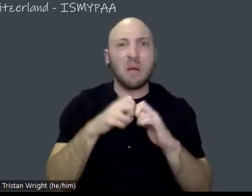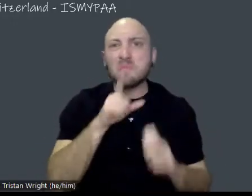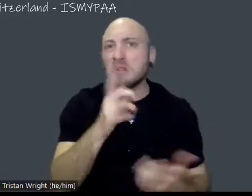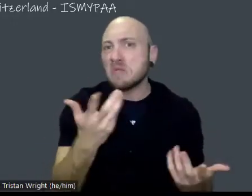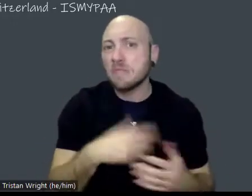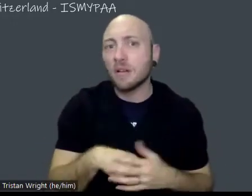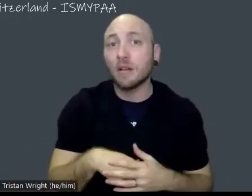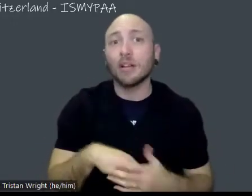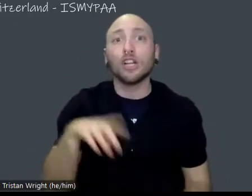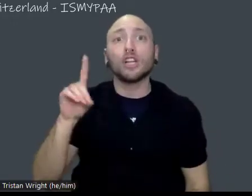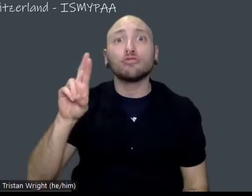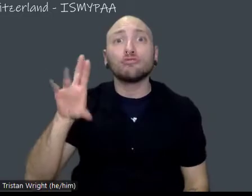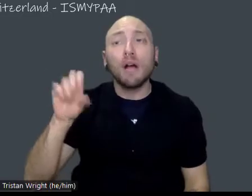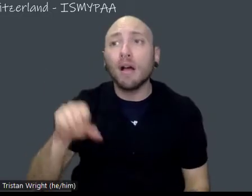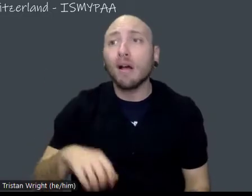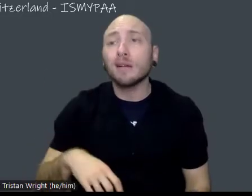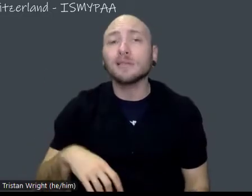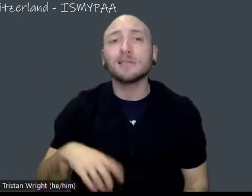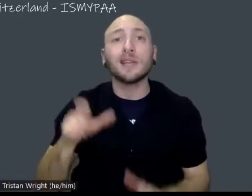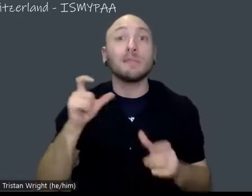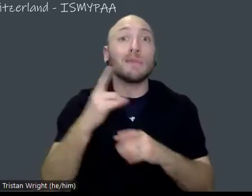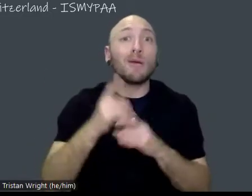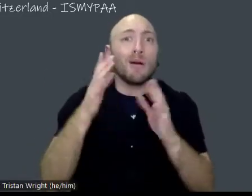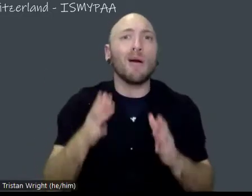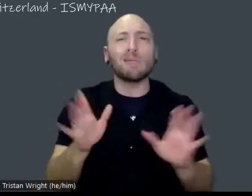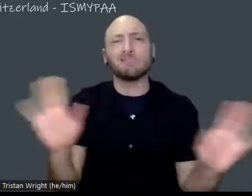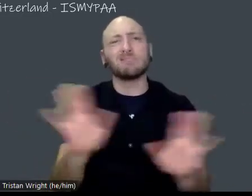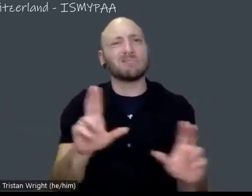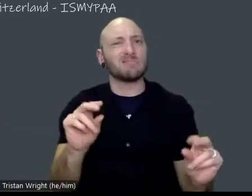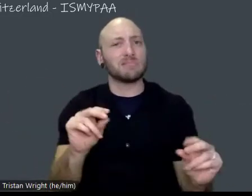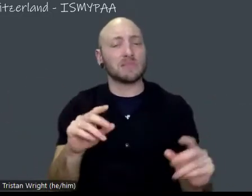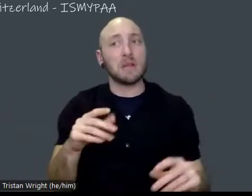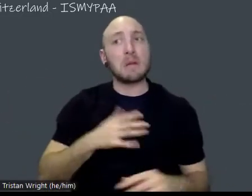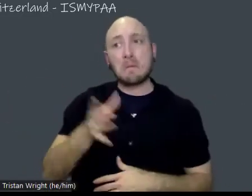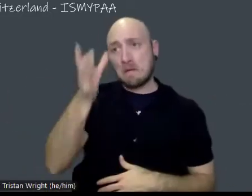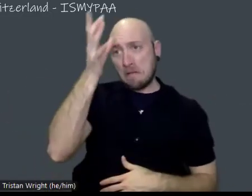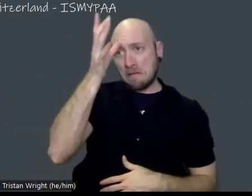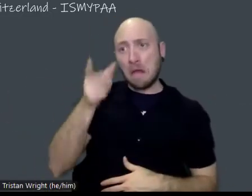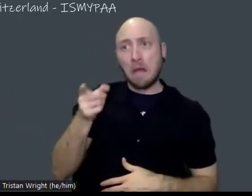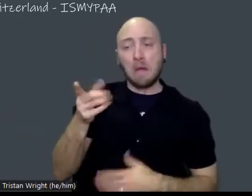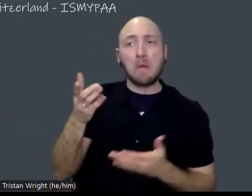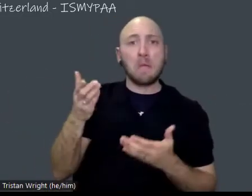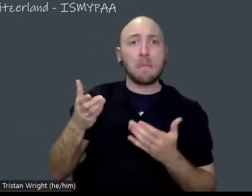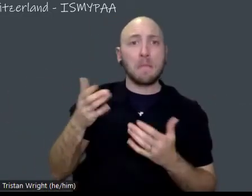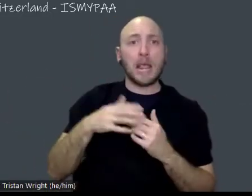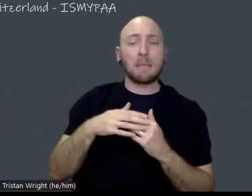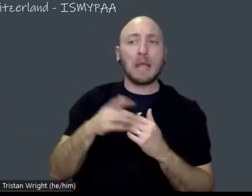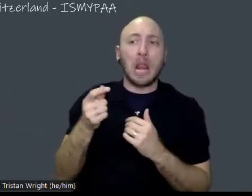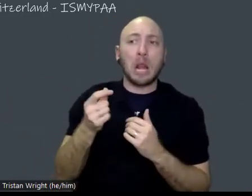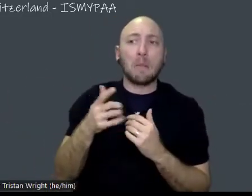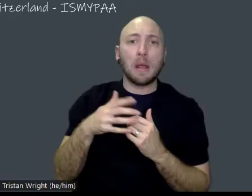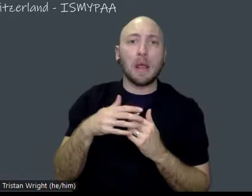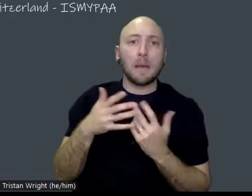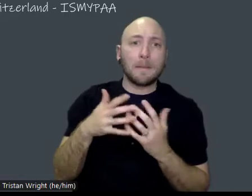no drugs or alcoholism. I think a little bit my father exaggerated and drink